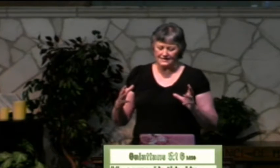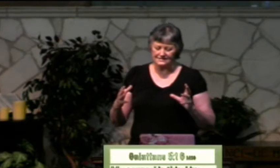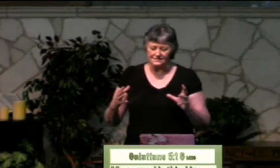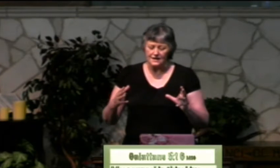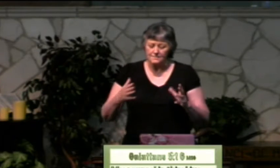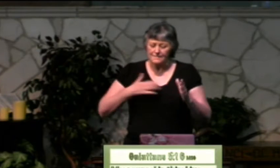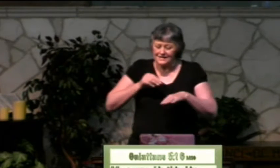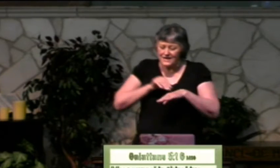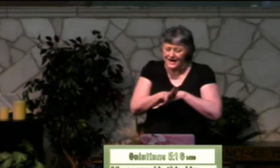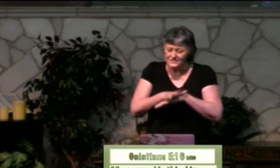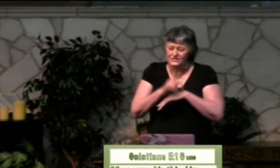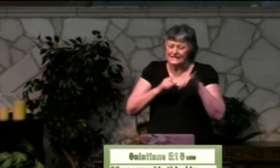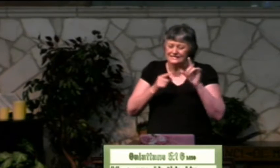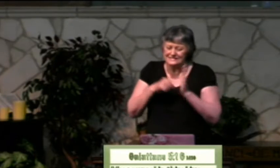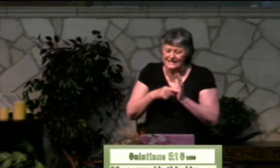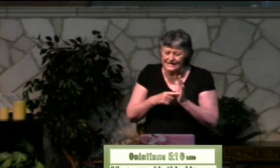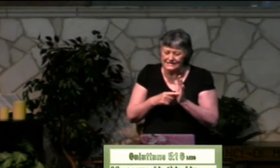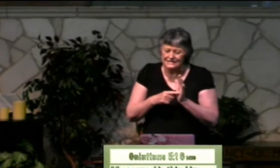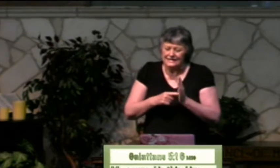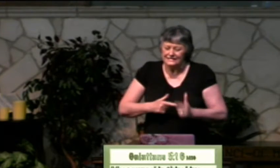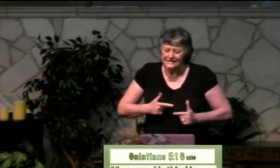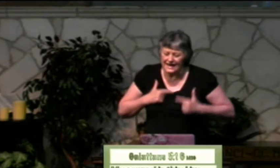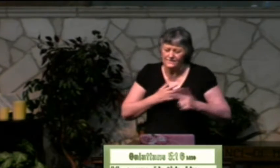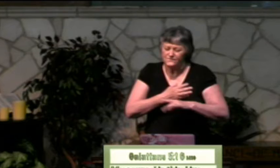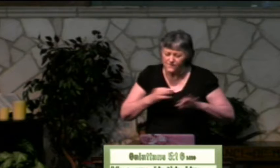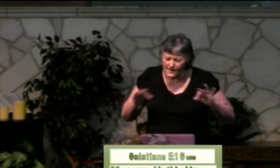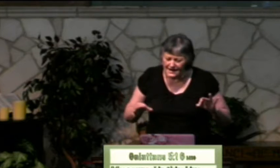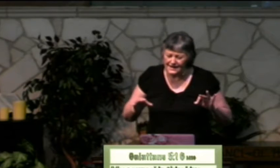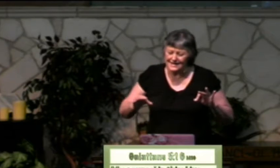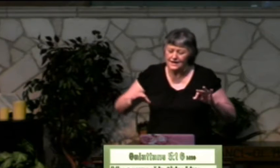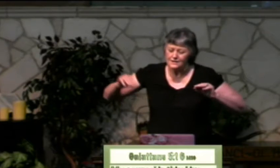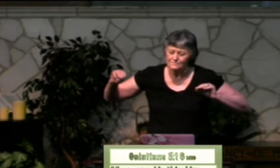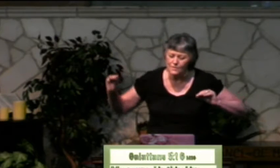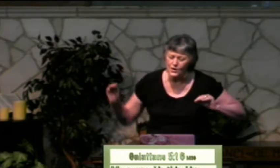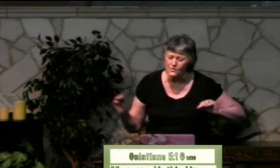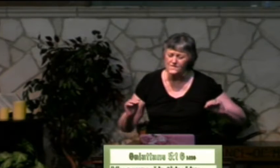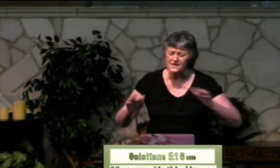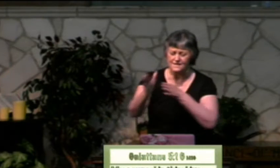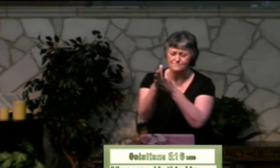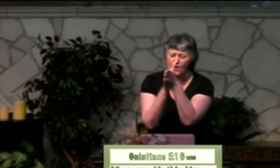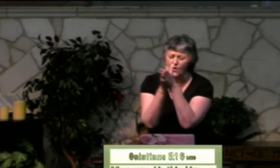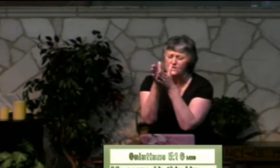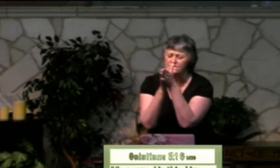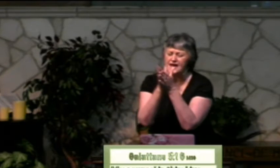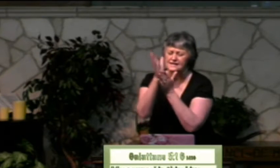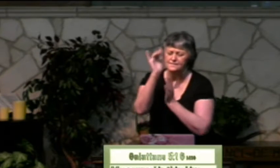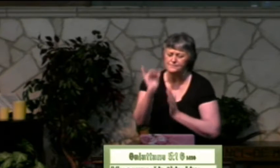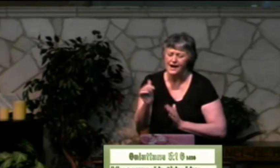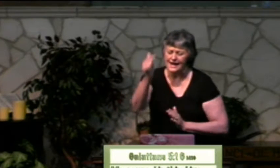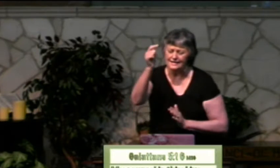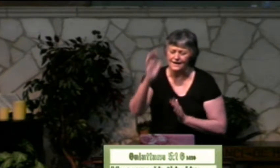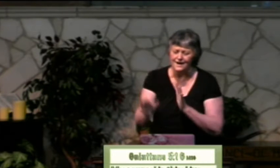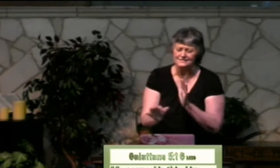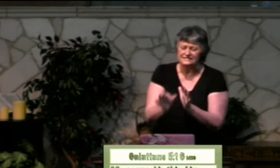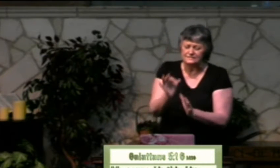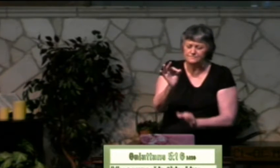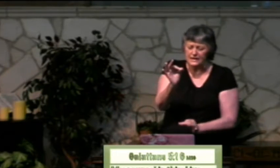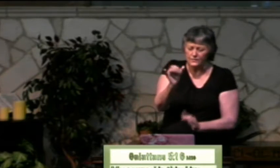He says, my counsel is this: live freely, moving and motivated by God's Spirit,